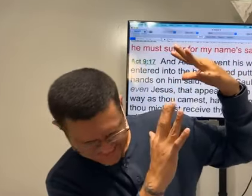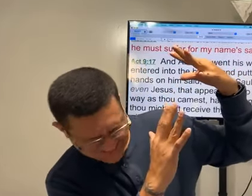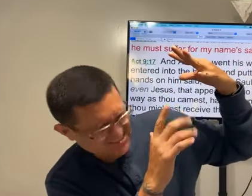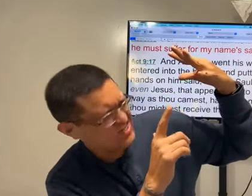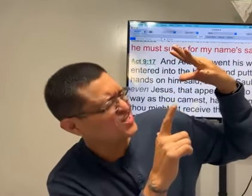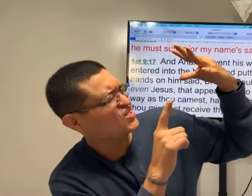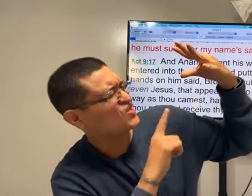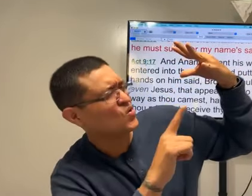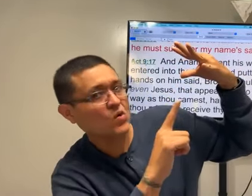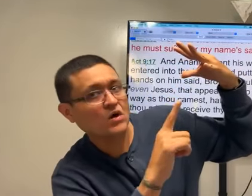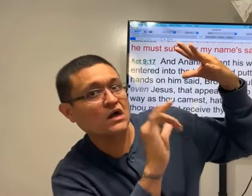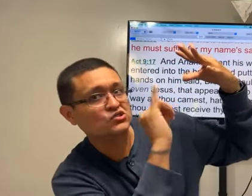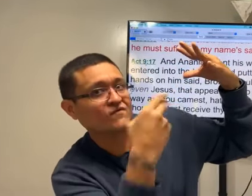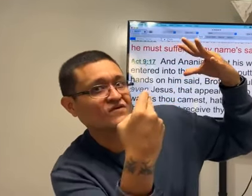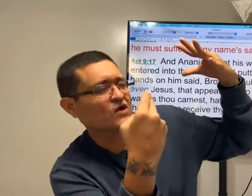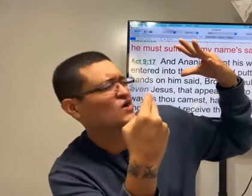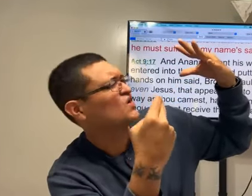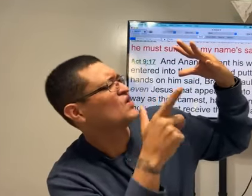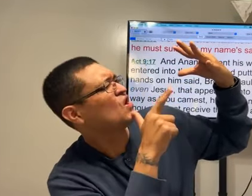No, Paul was blinded by God.